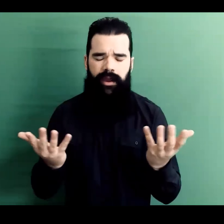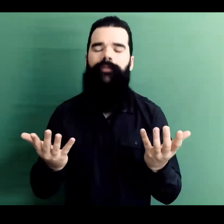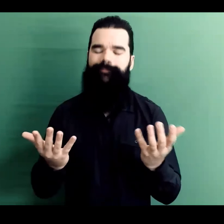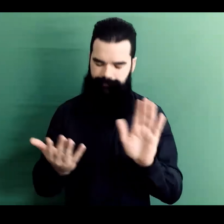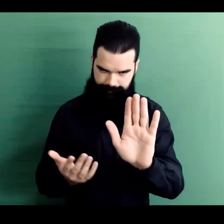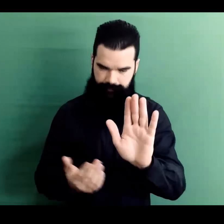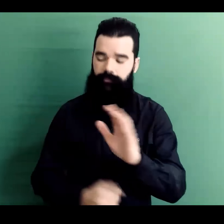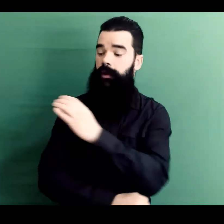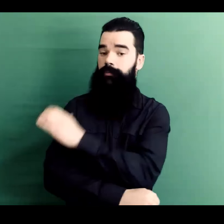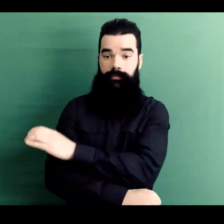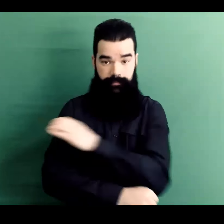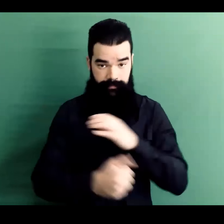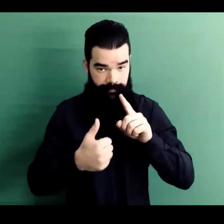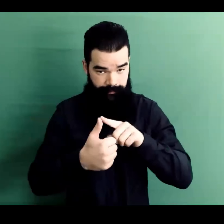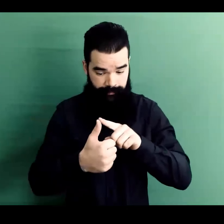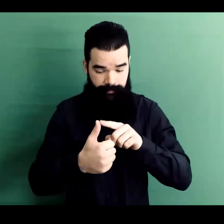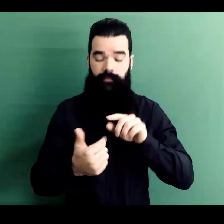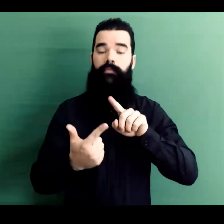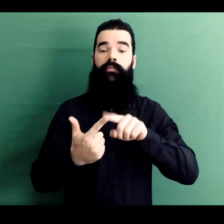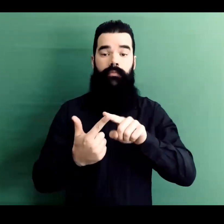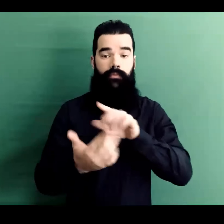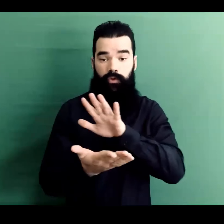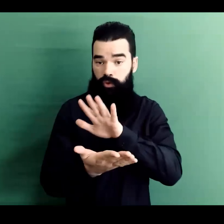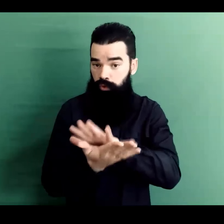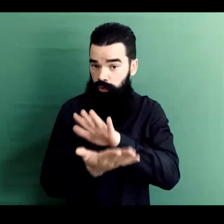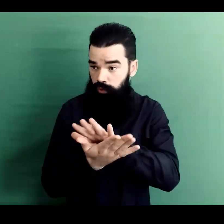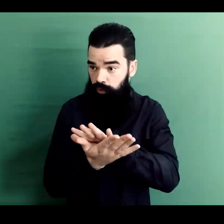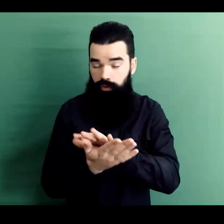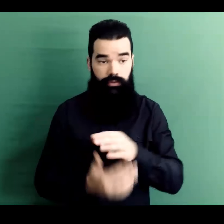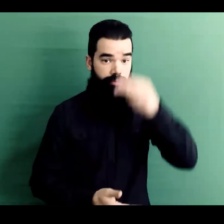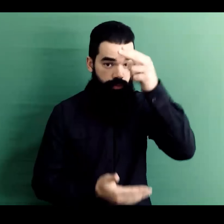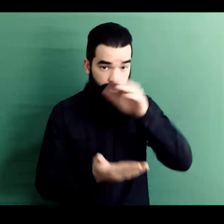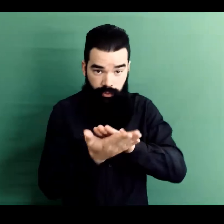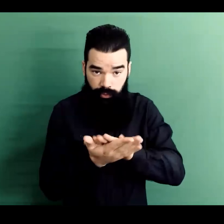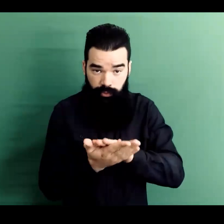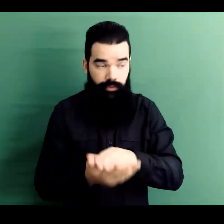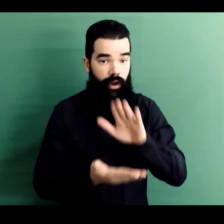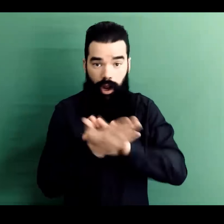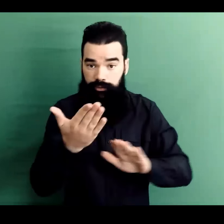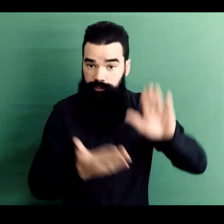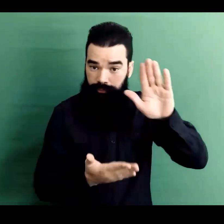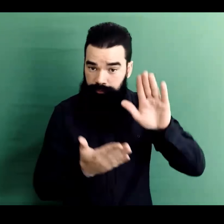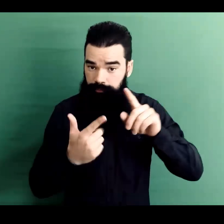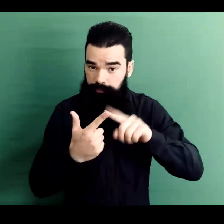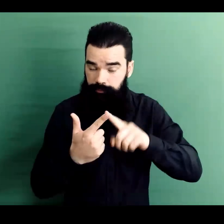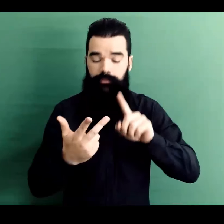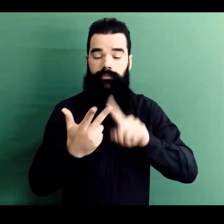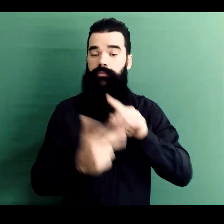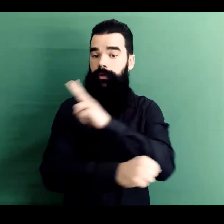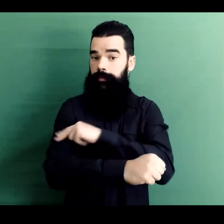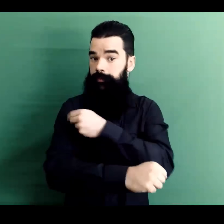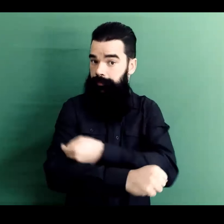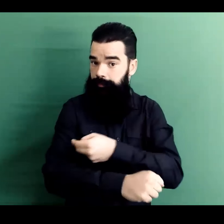The services are delivered in many places, including local community clinics, schools, state